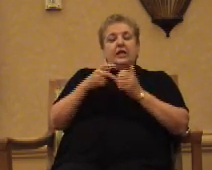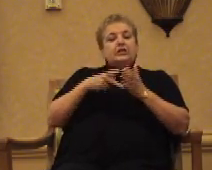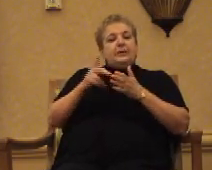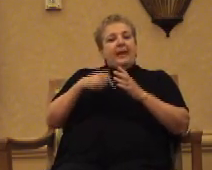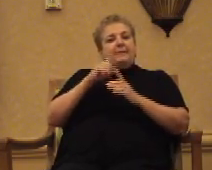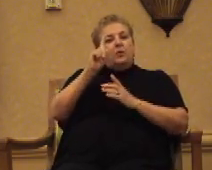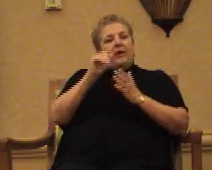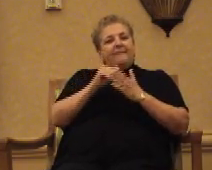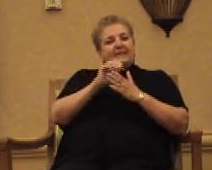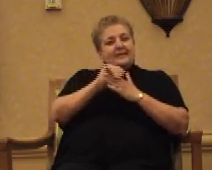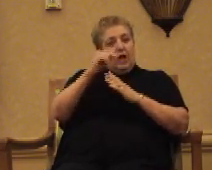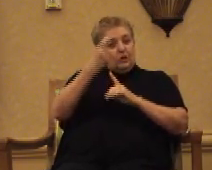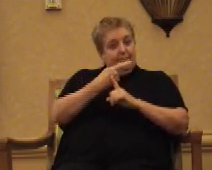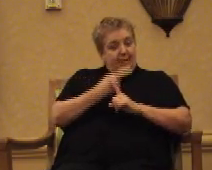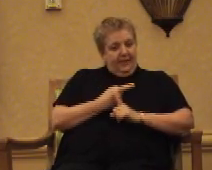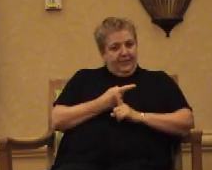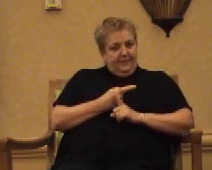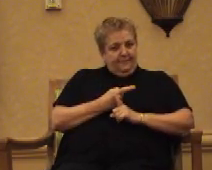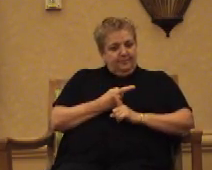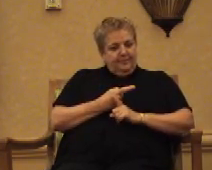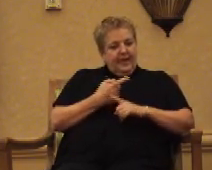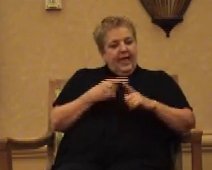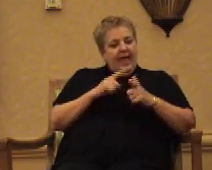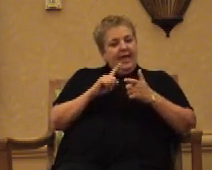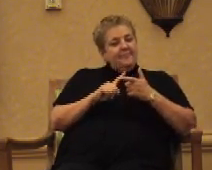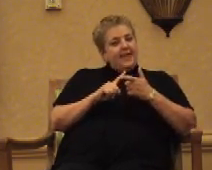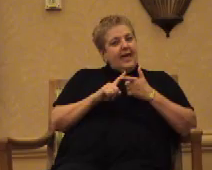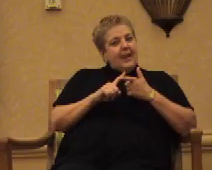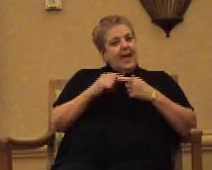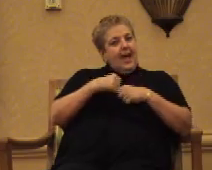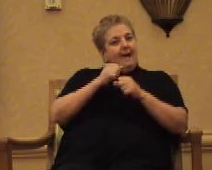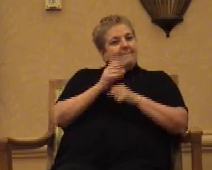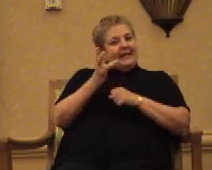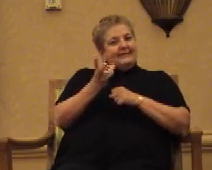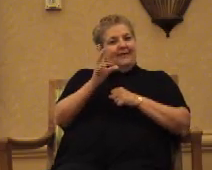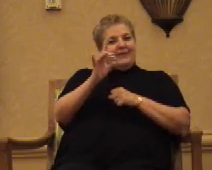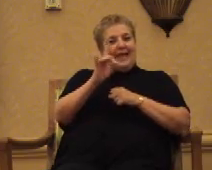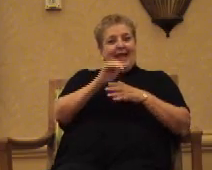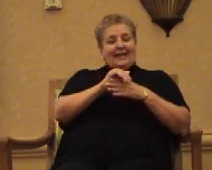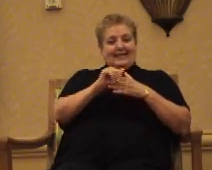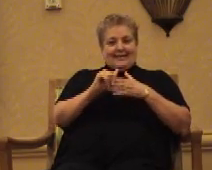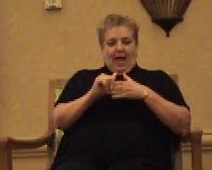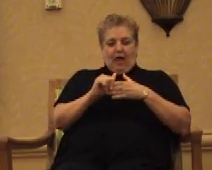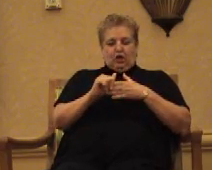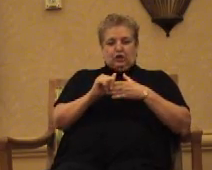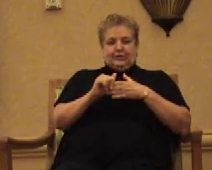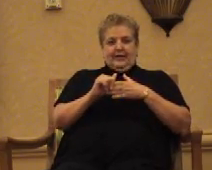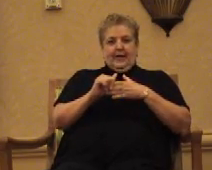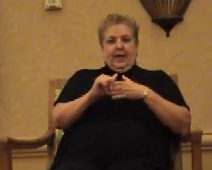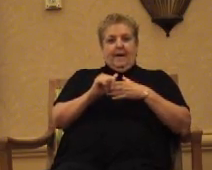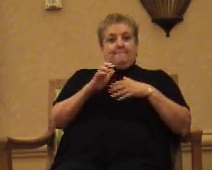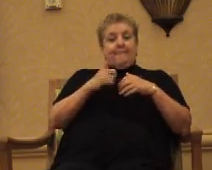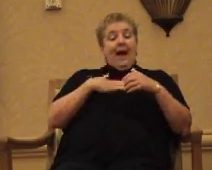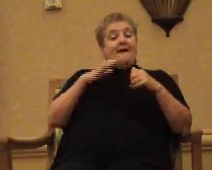got sober, I put myself on commission. And I made $78.12 my first month. These are the kind of